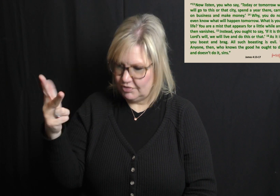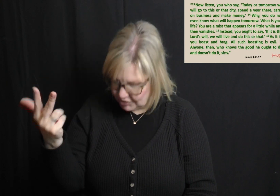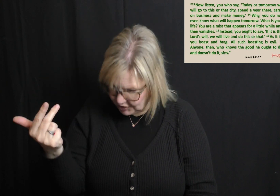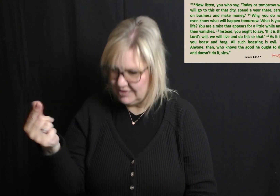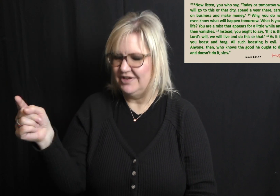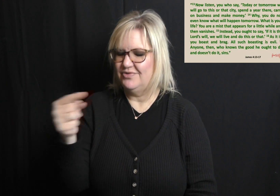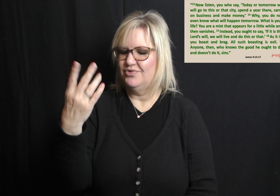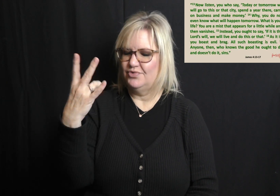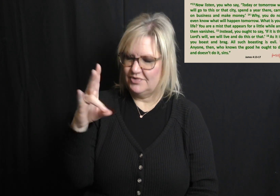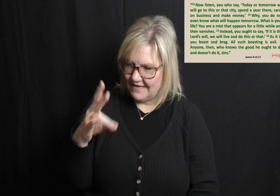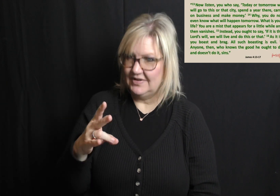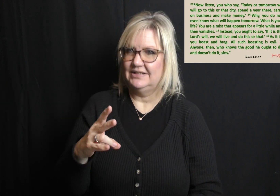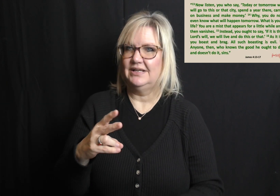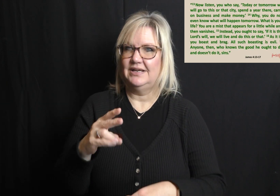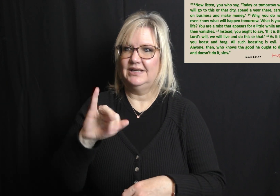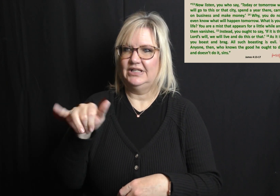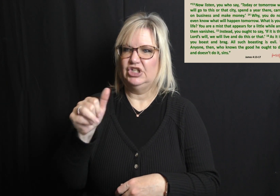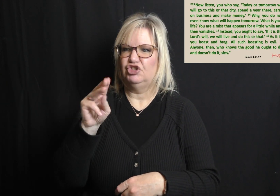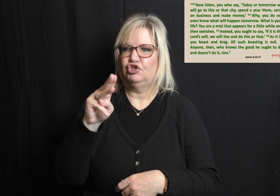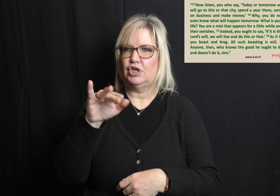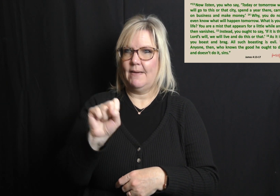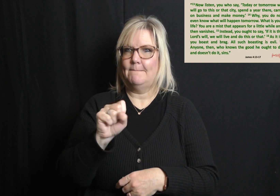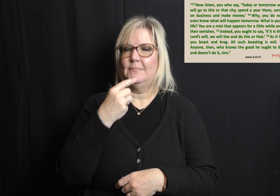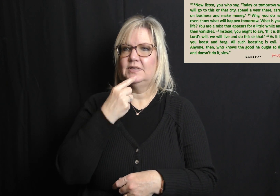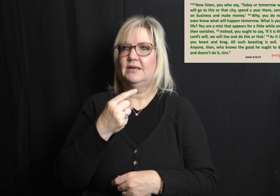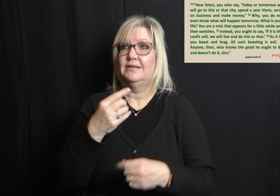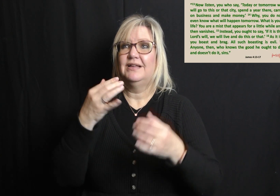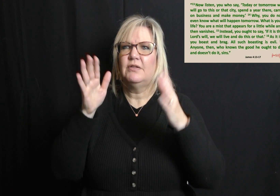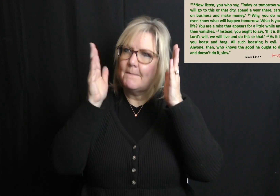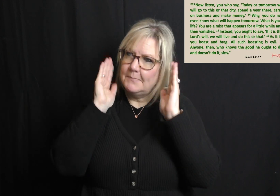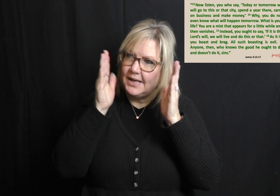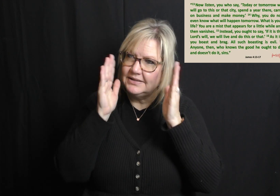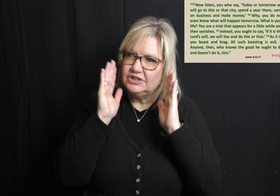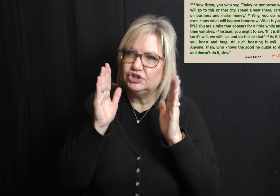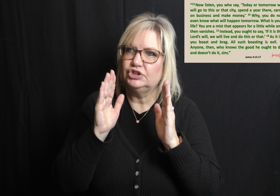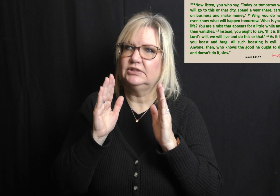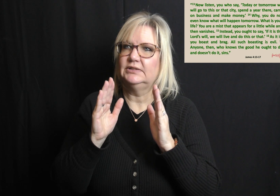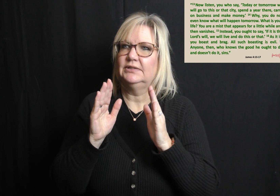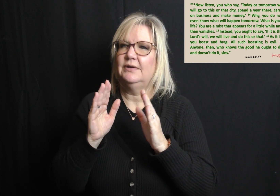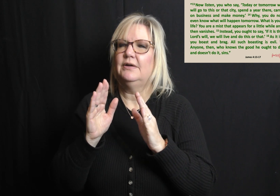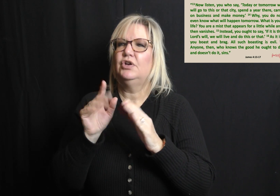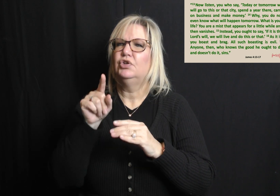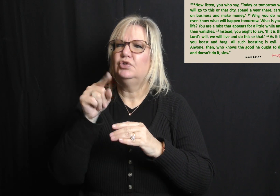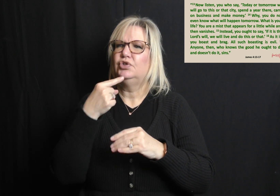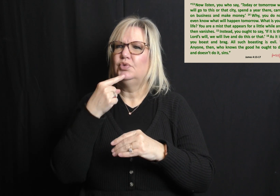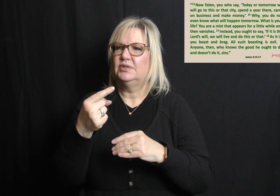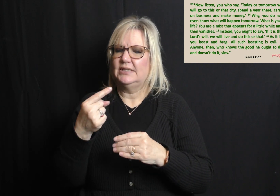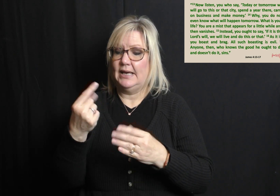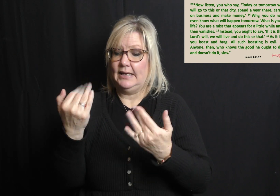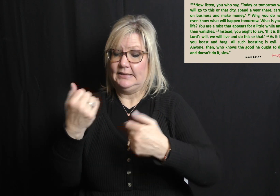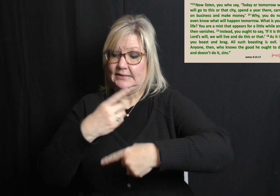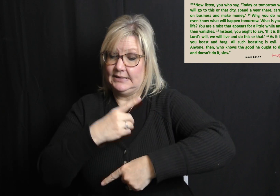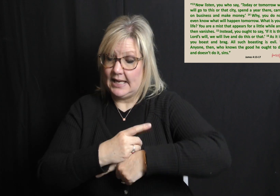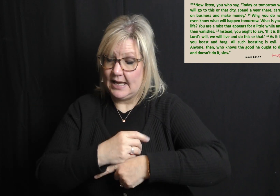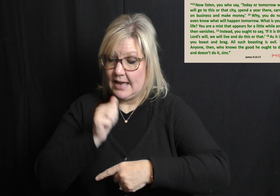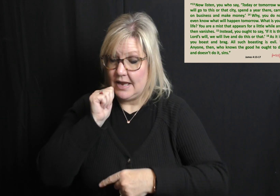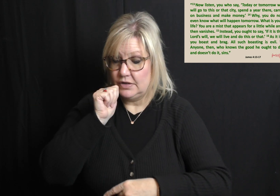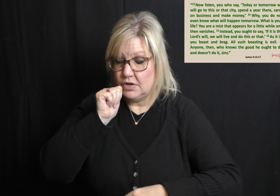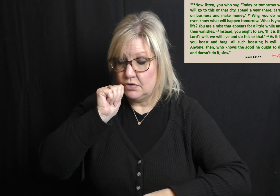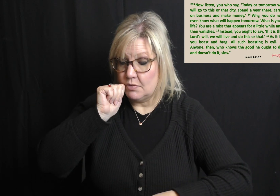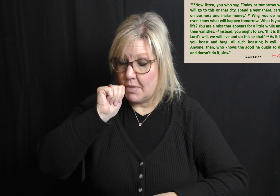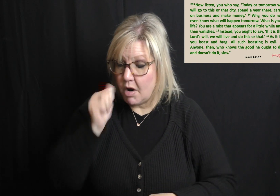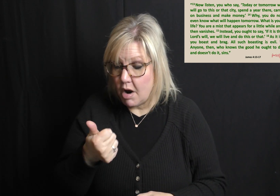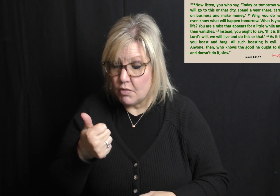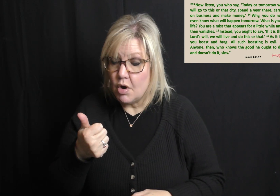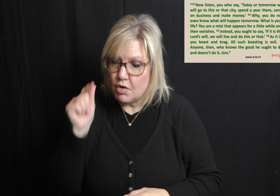listen, you who say today or tomorrow we will go to this or that city, spend the year there, carry on